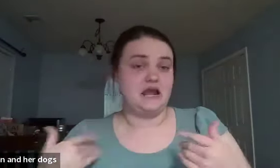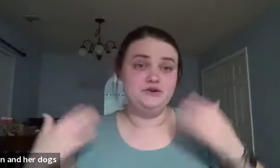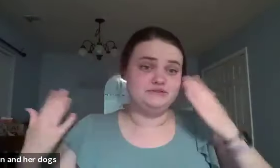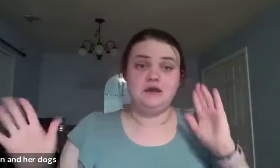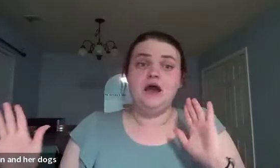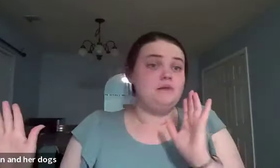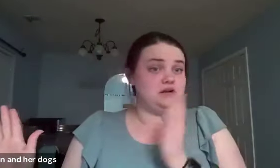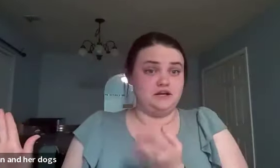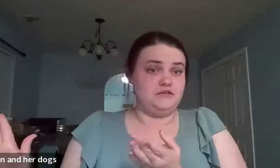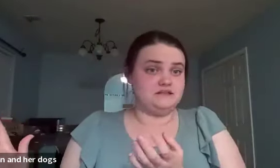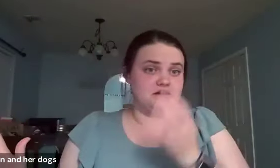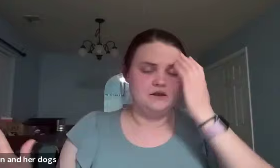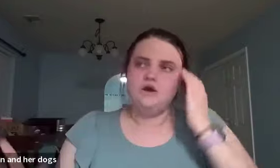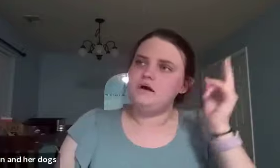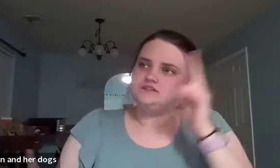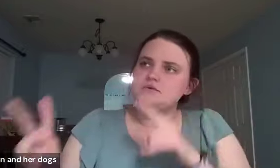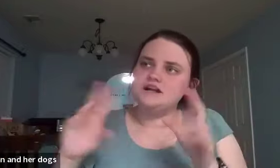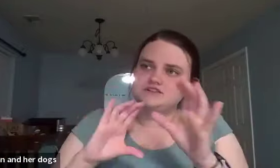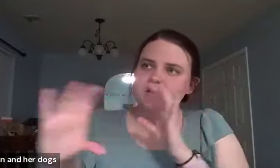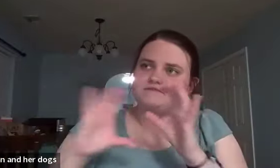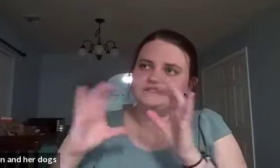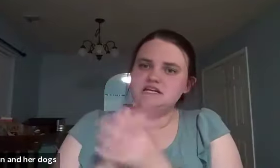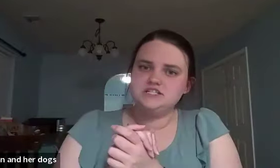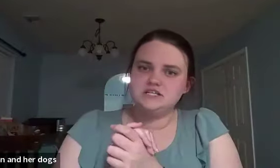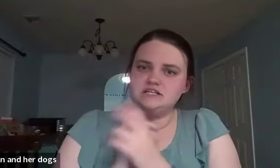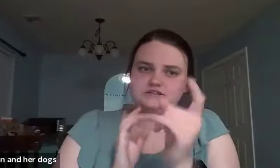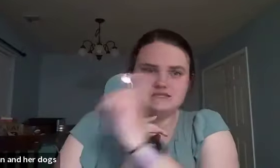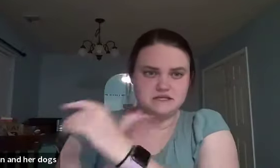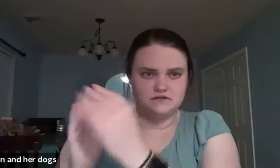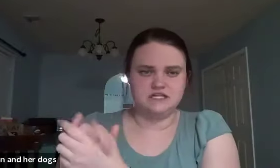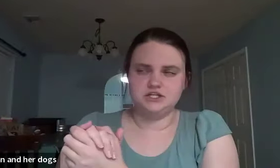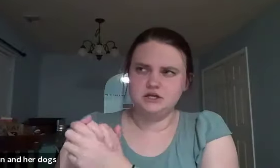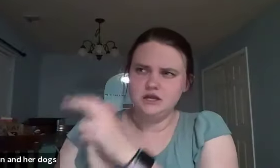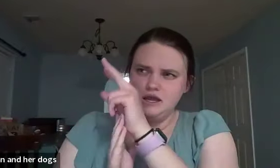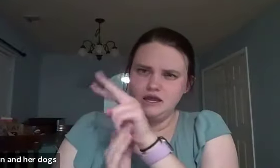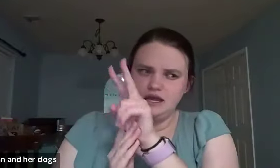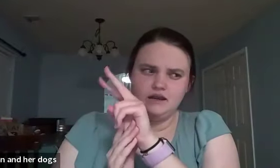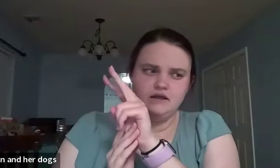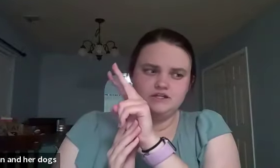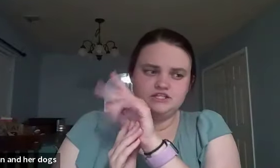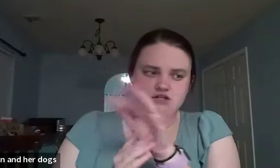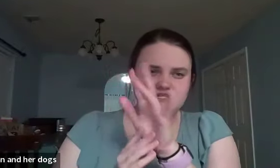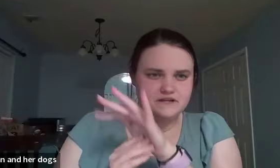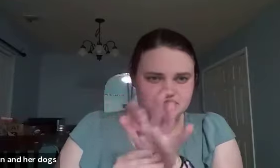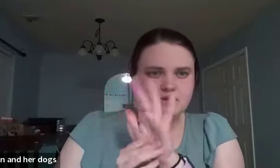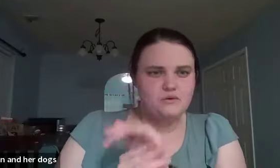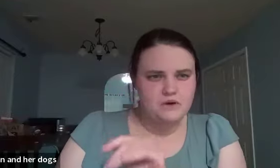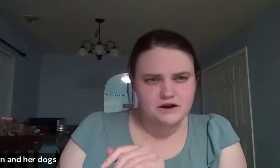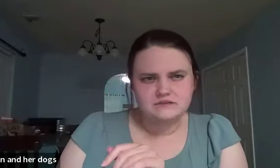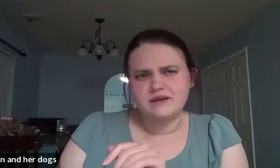I knew, it's like, I'm not going to know that sign. Well, I started watching the conversation because she was asking another teacher, and she starts to finger spell the word. I'm